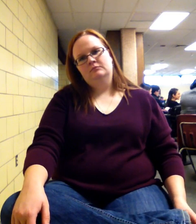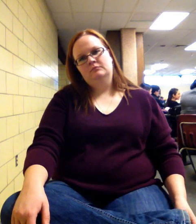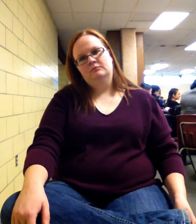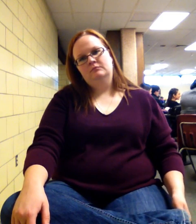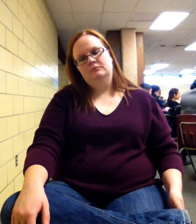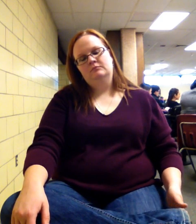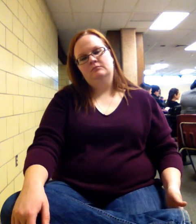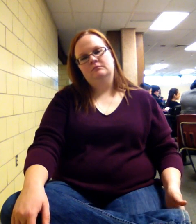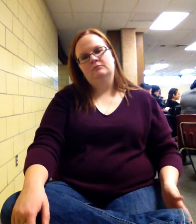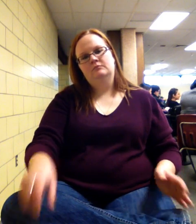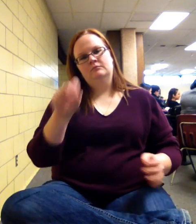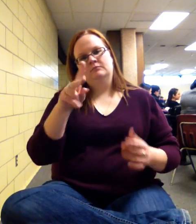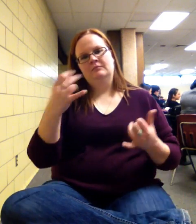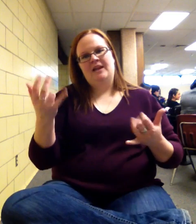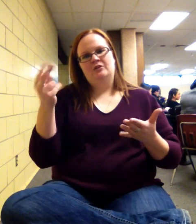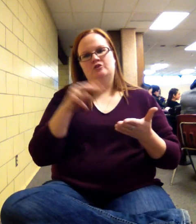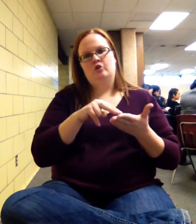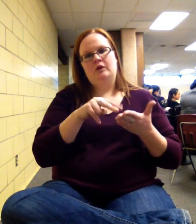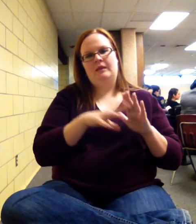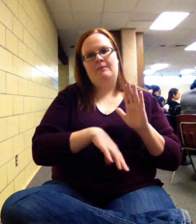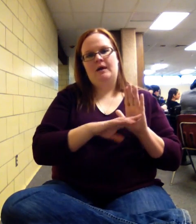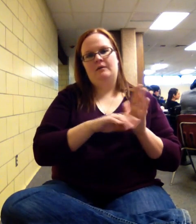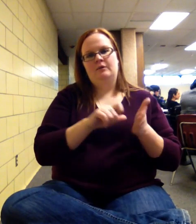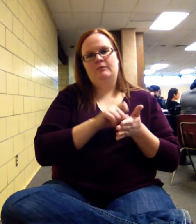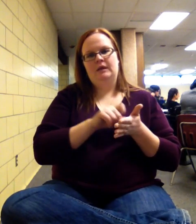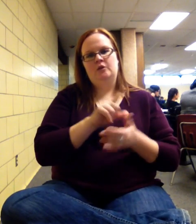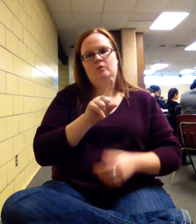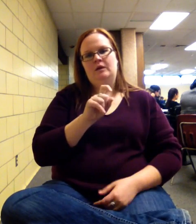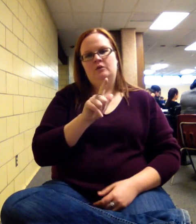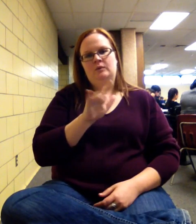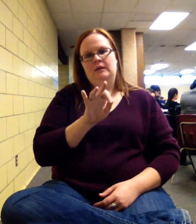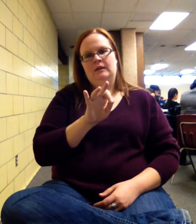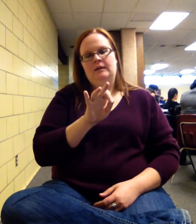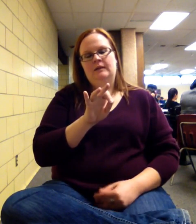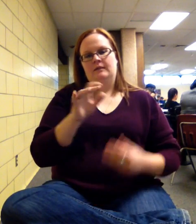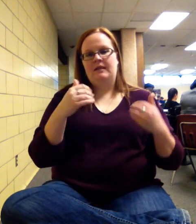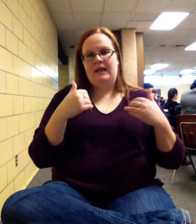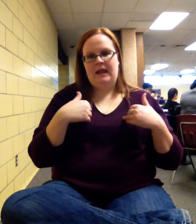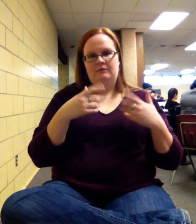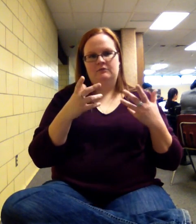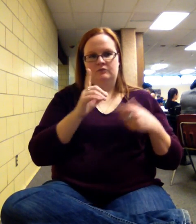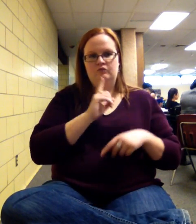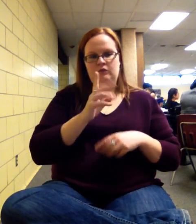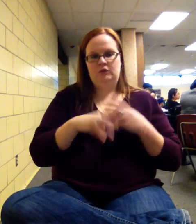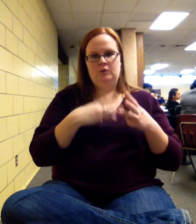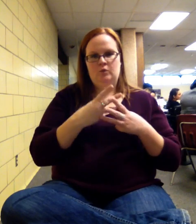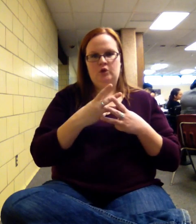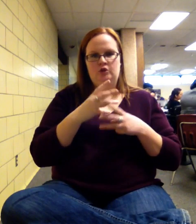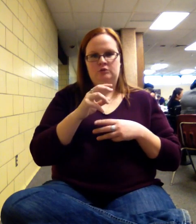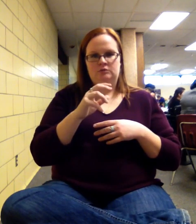Okay, let's look then at the bottom of page 129. They have kind of a real world application that they want to put to this. So